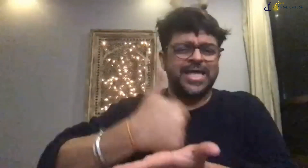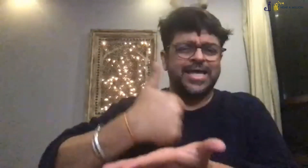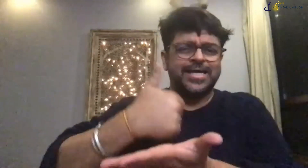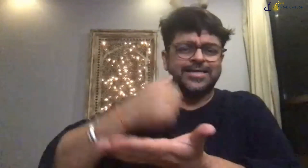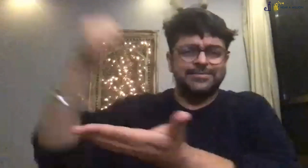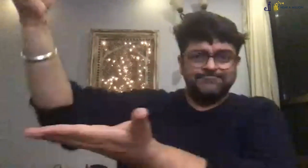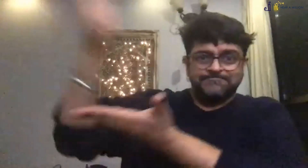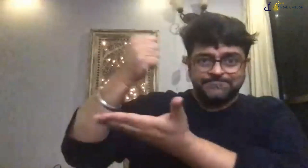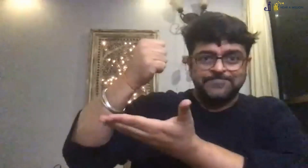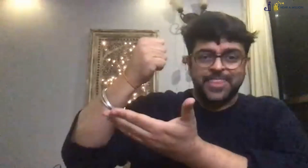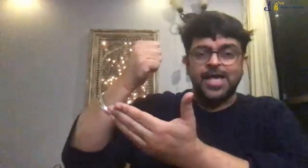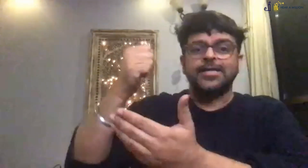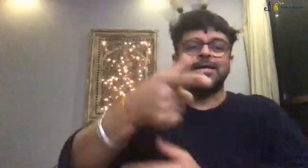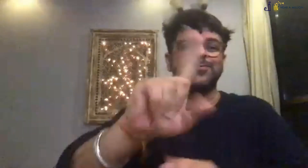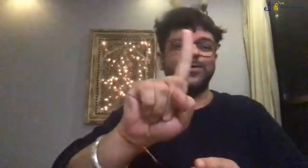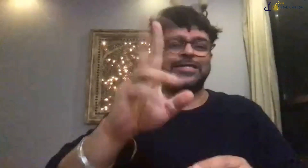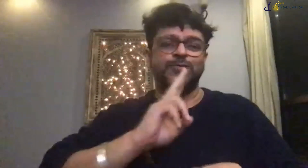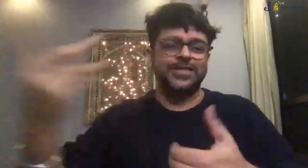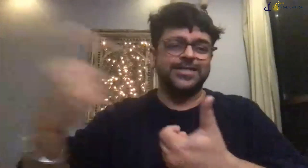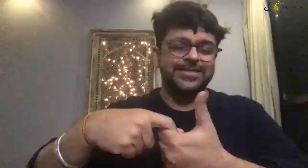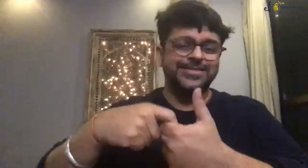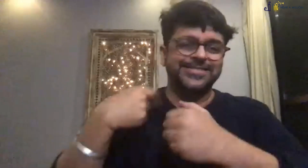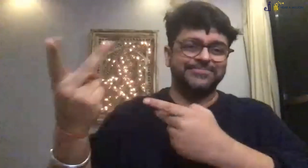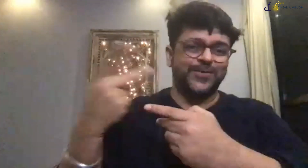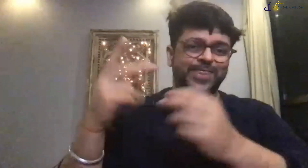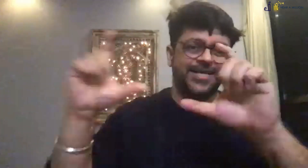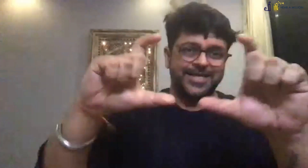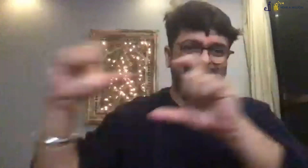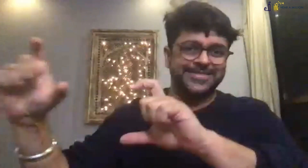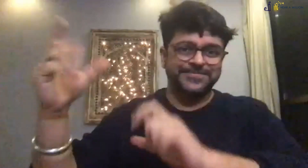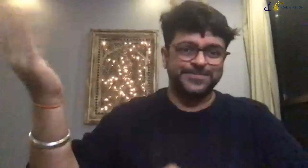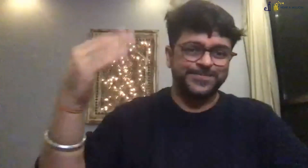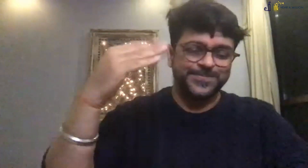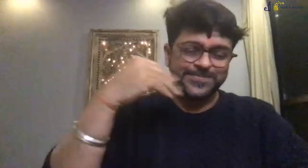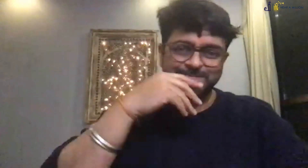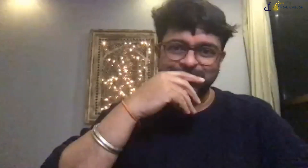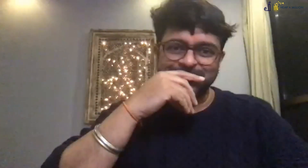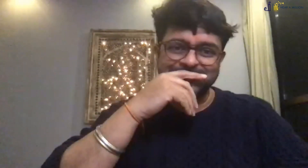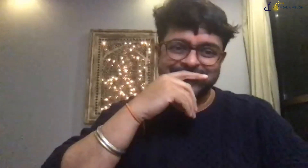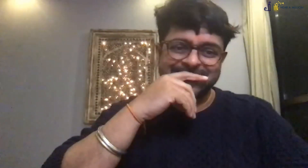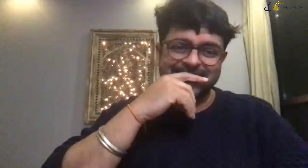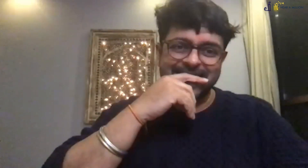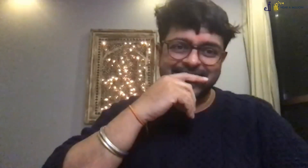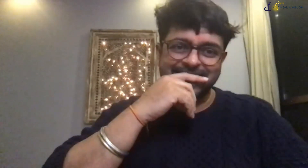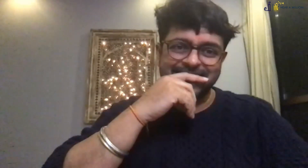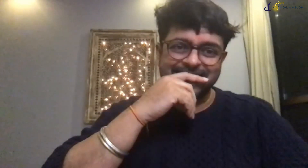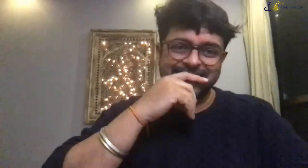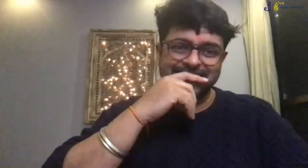RBL had given us a grant, RBL Bank. Thanks, Neil is back. So yeah, you can have both of